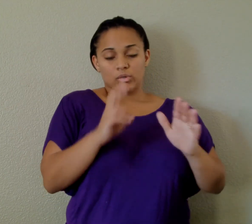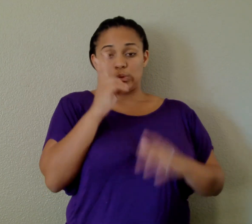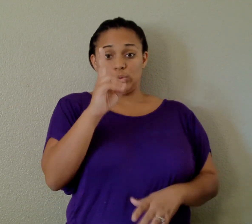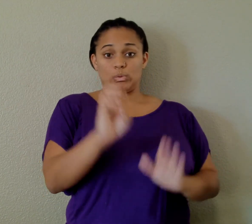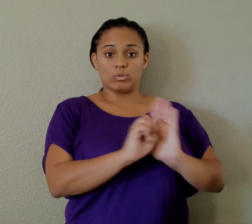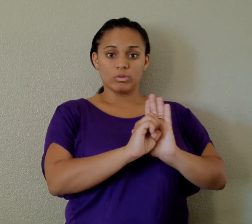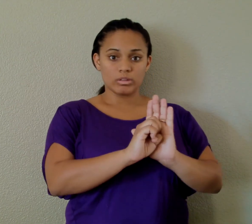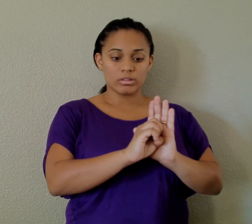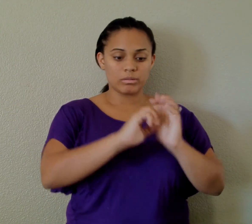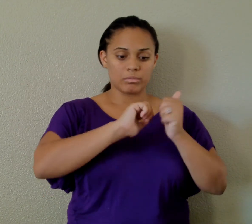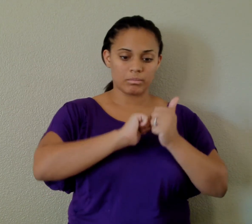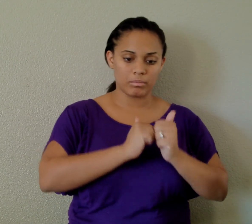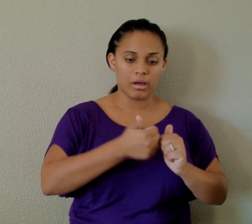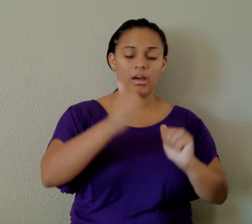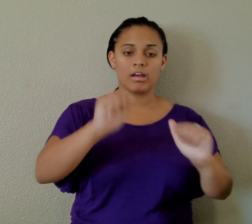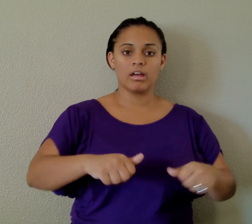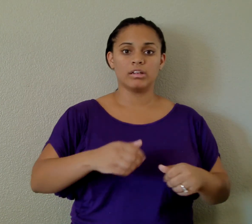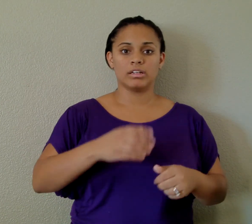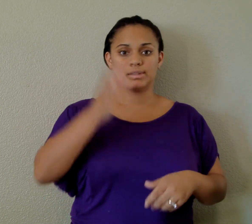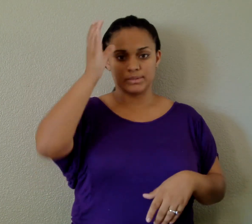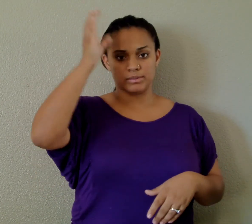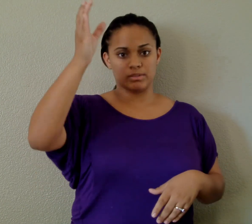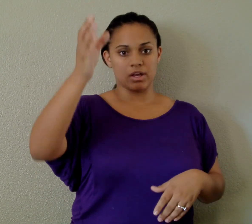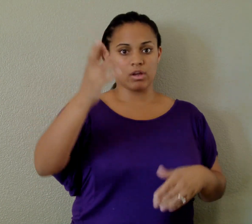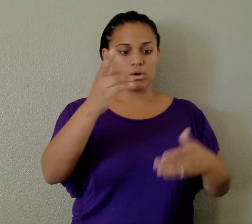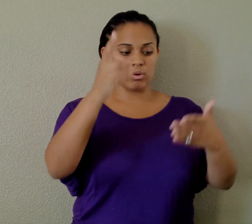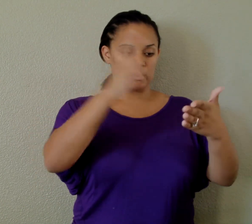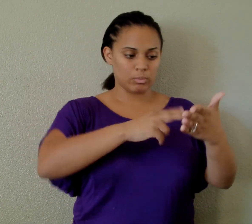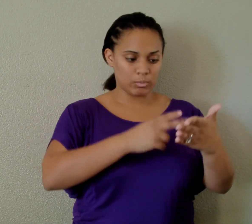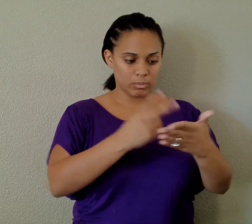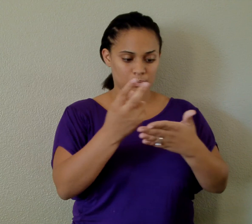reading, writing, and research projects for your students at all levels, and